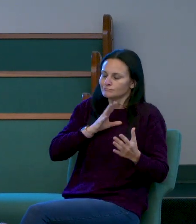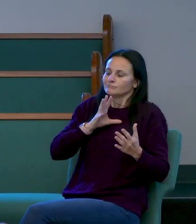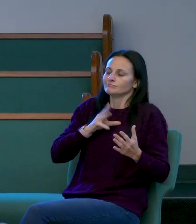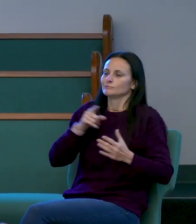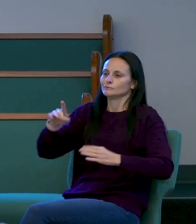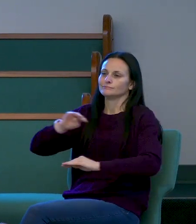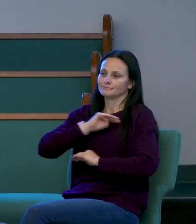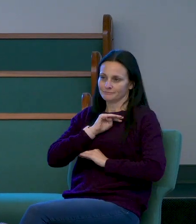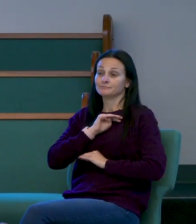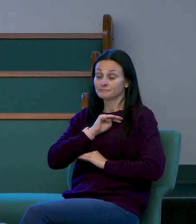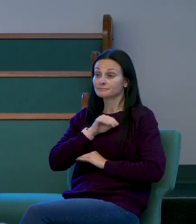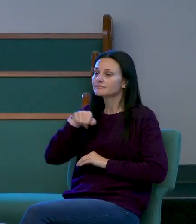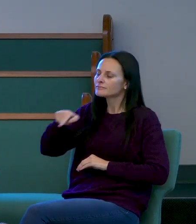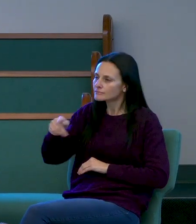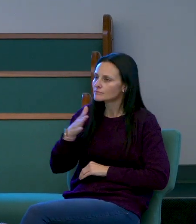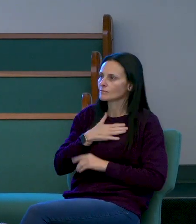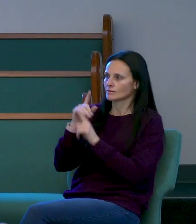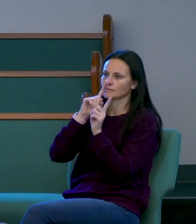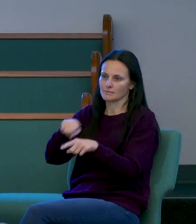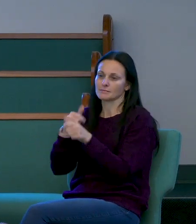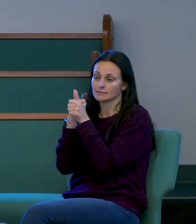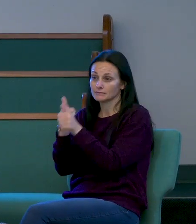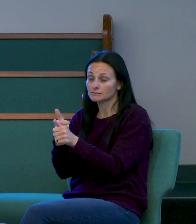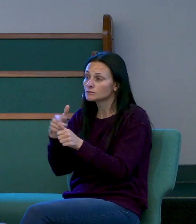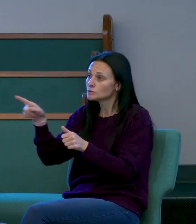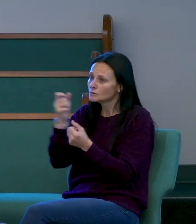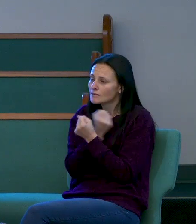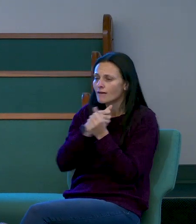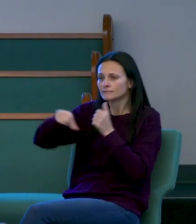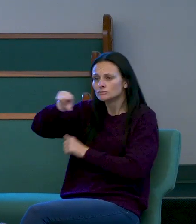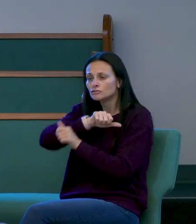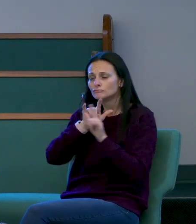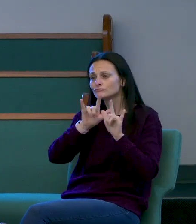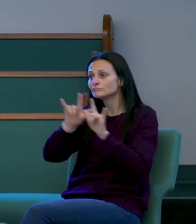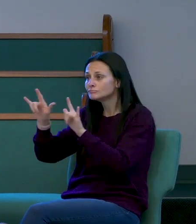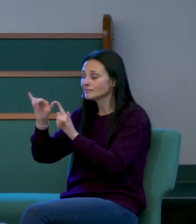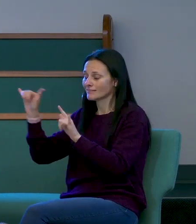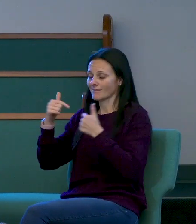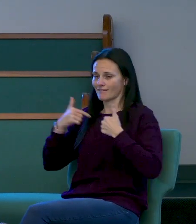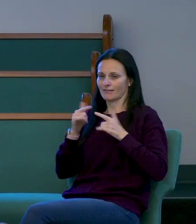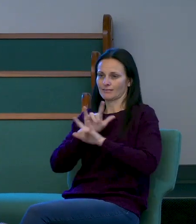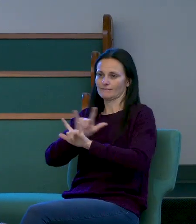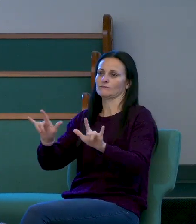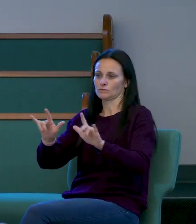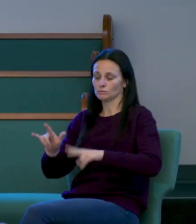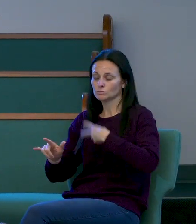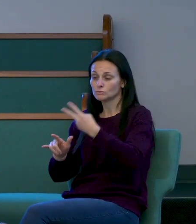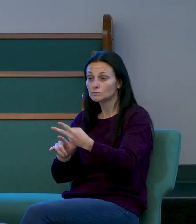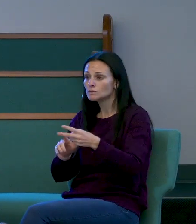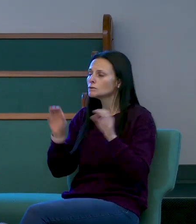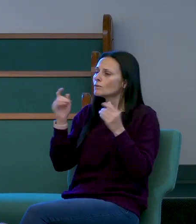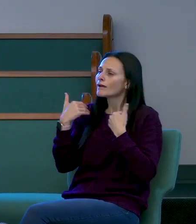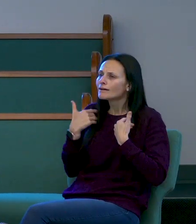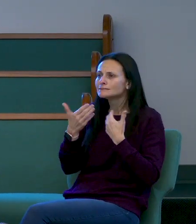complete. This is my commandment, that you love one another as I have loved you. No one has